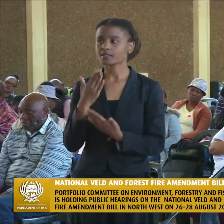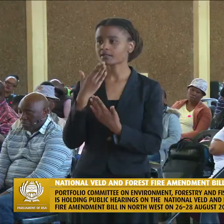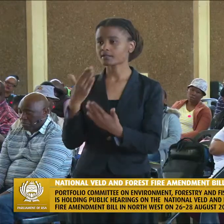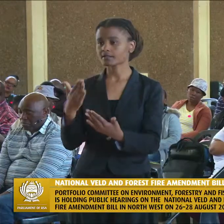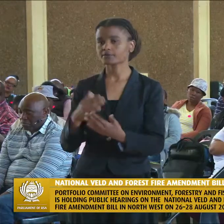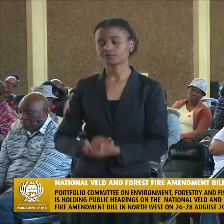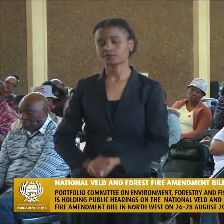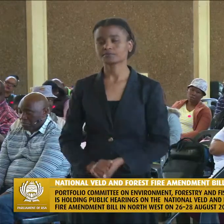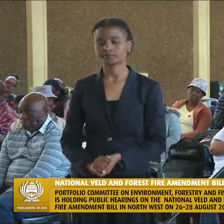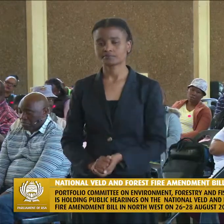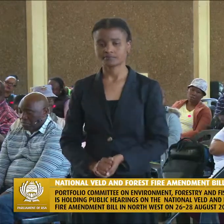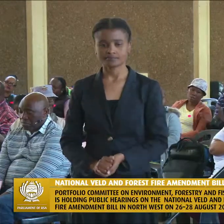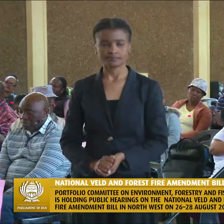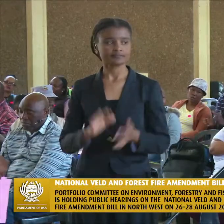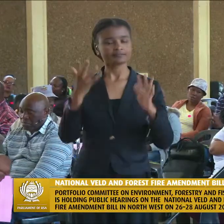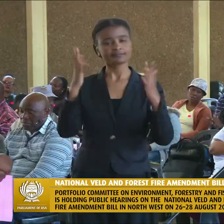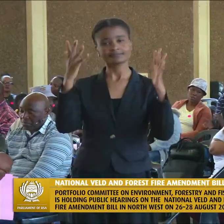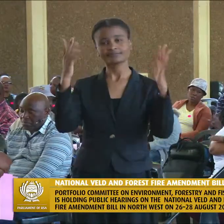thank you very much